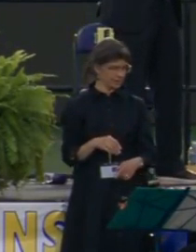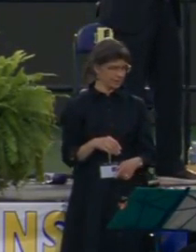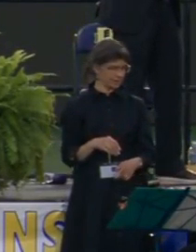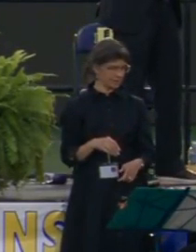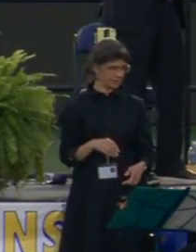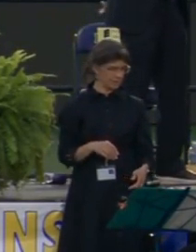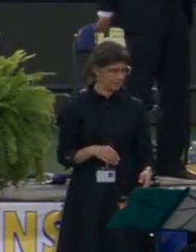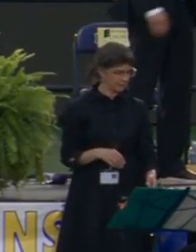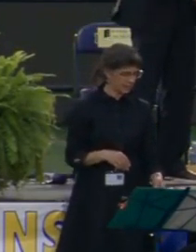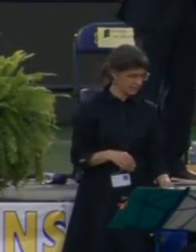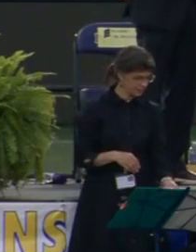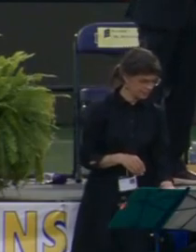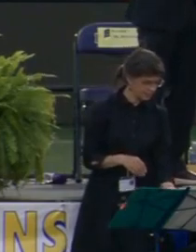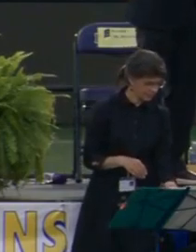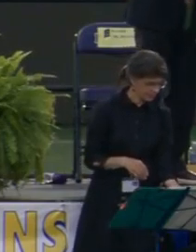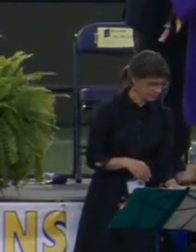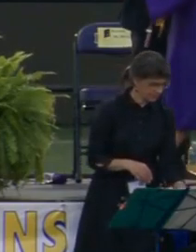Bergen Youngbluth.